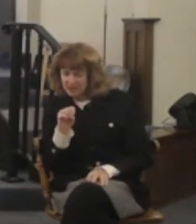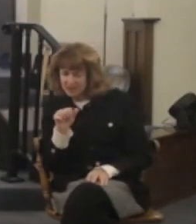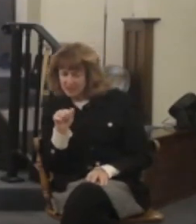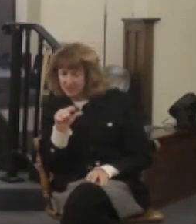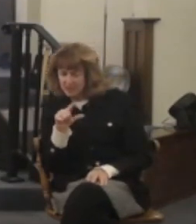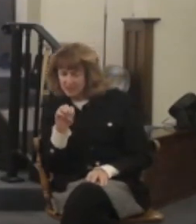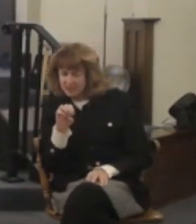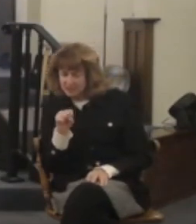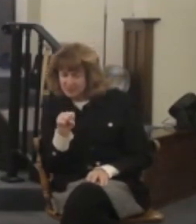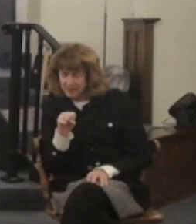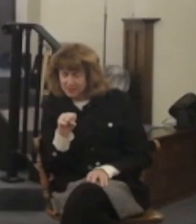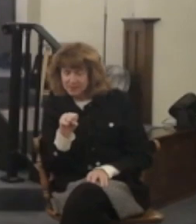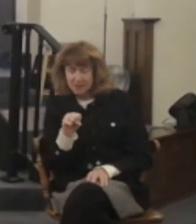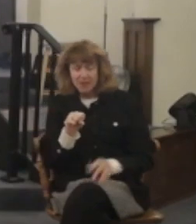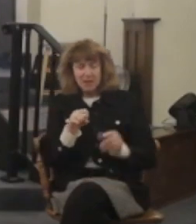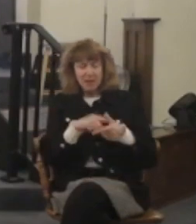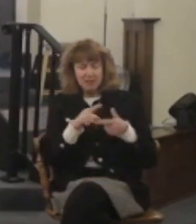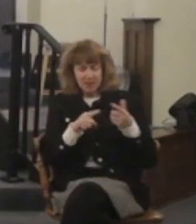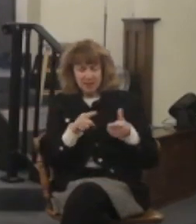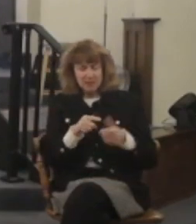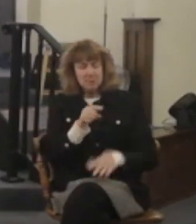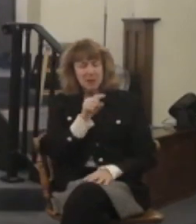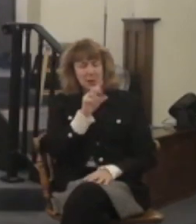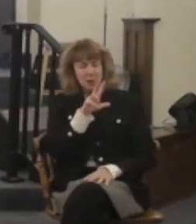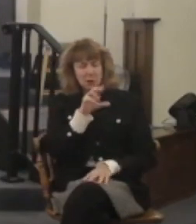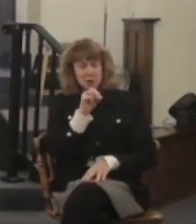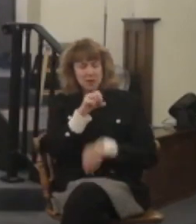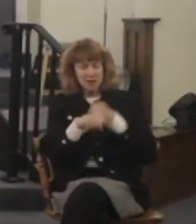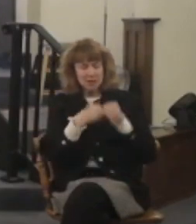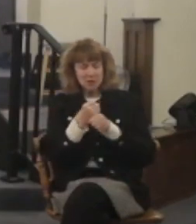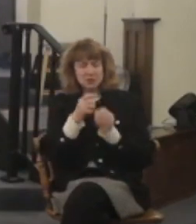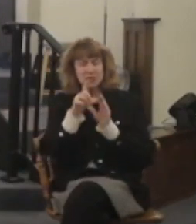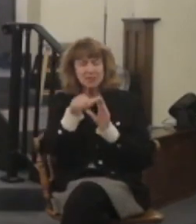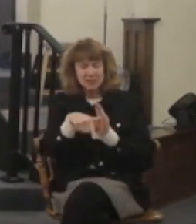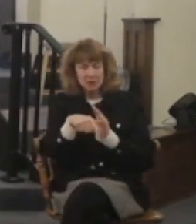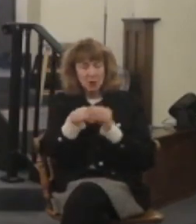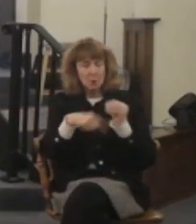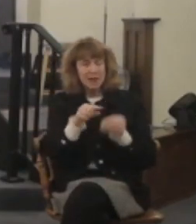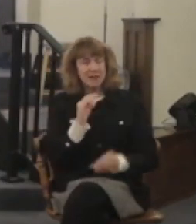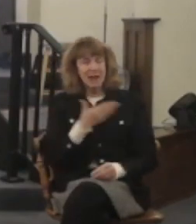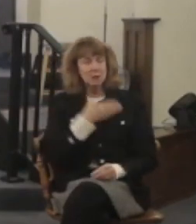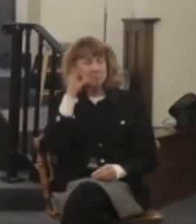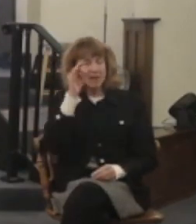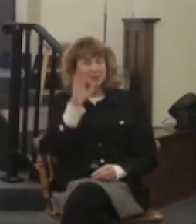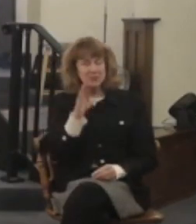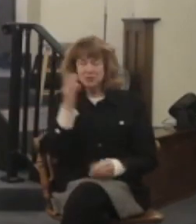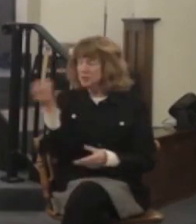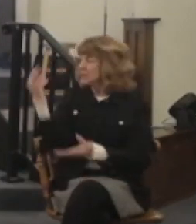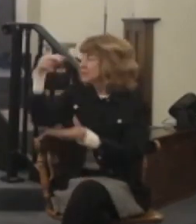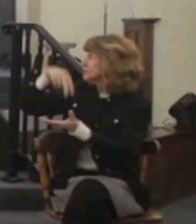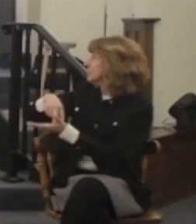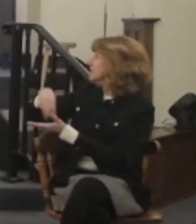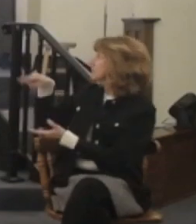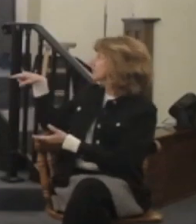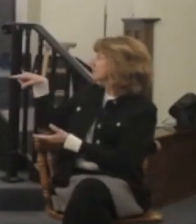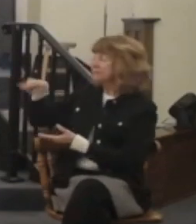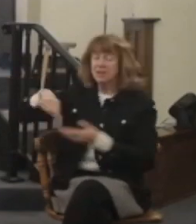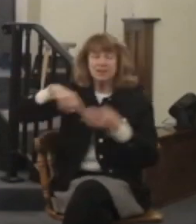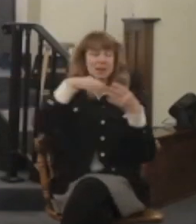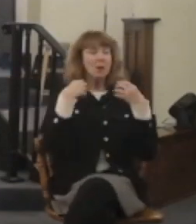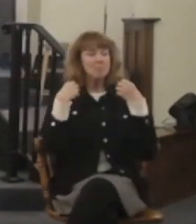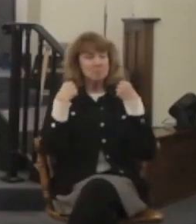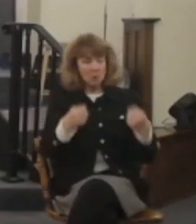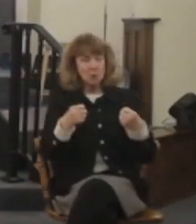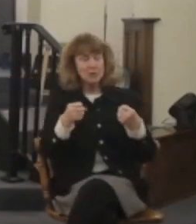Then fast forward about 30 years, and our pastor stood up here and told us that bold prayers honor God, and